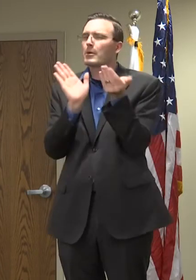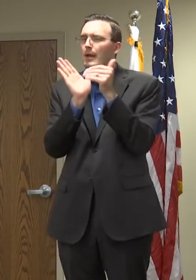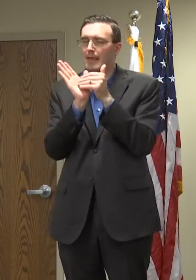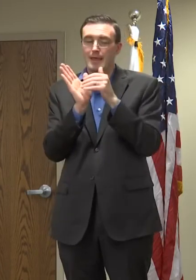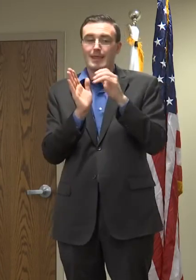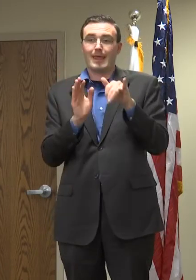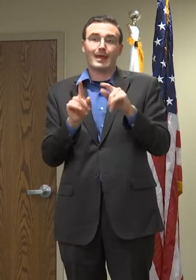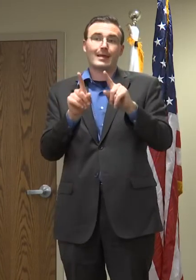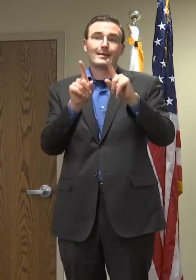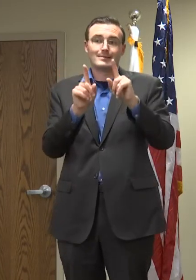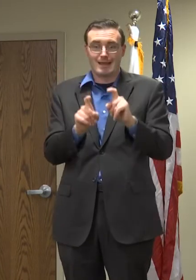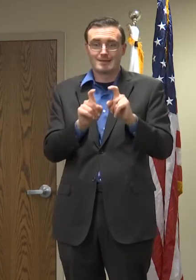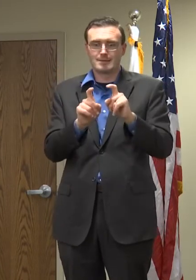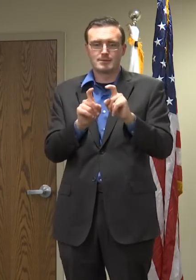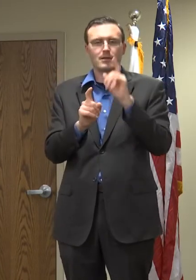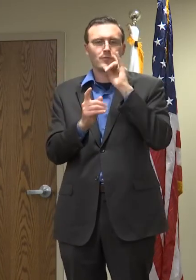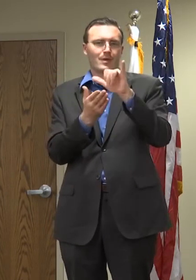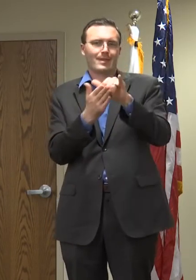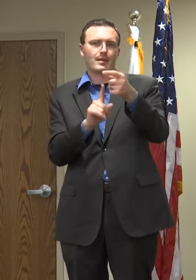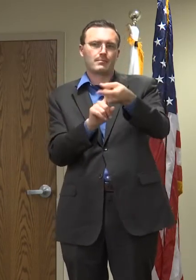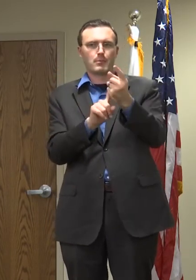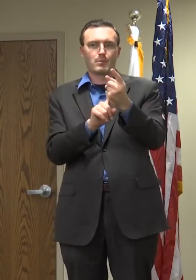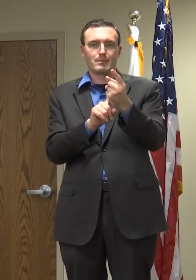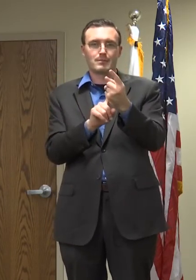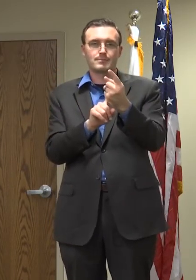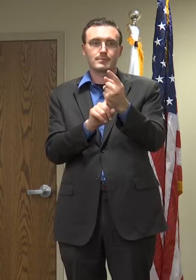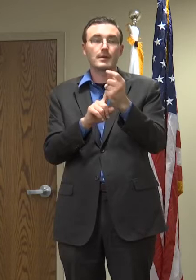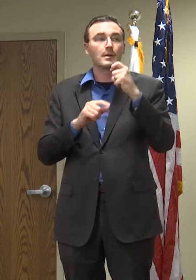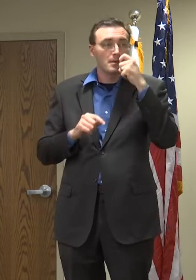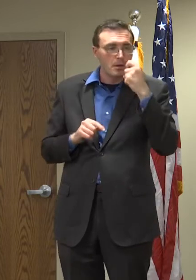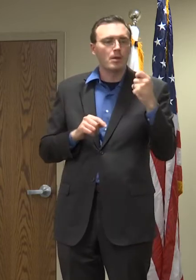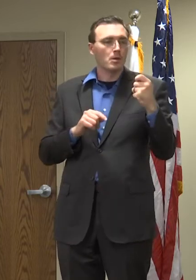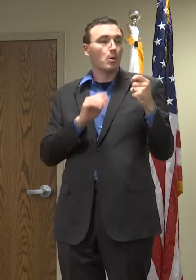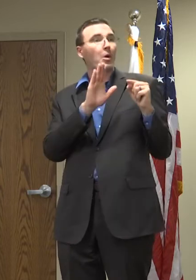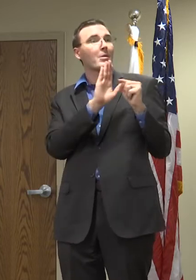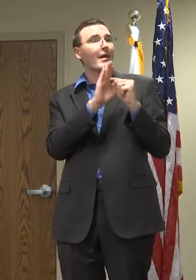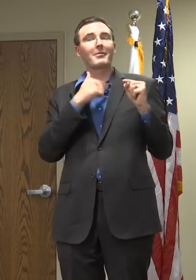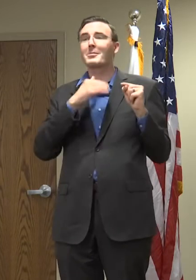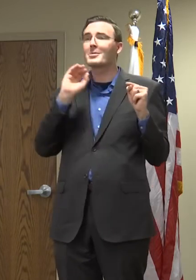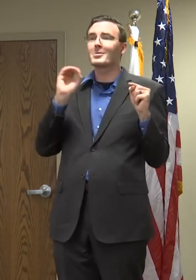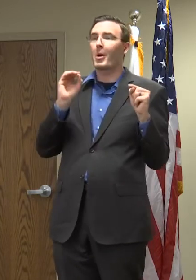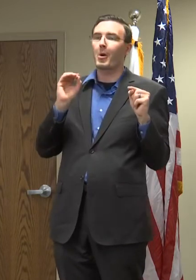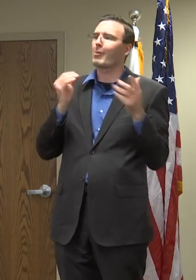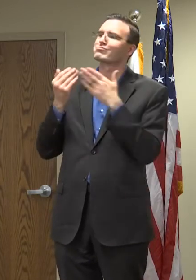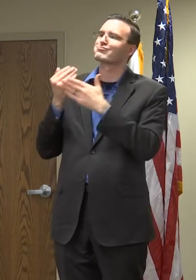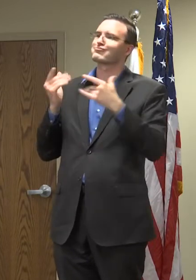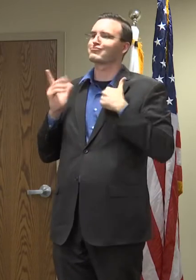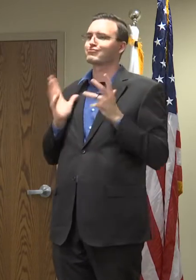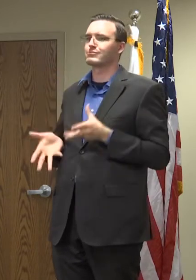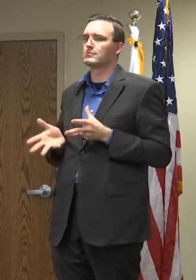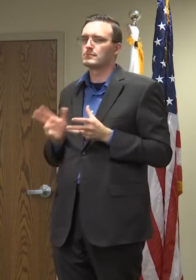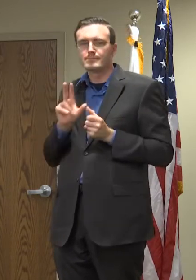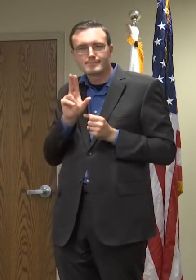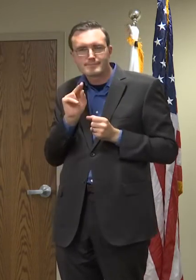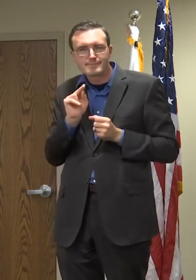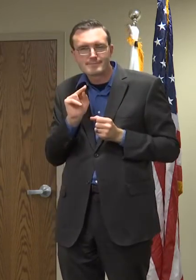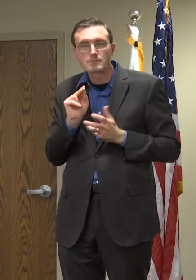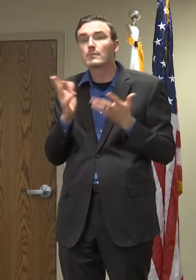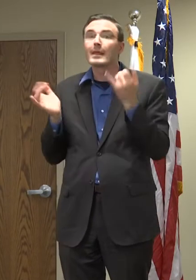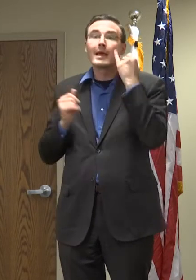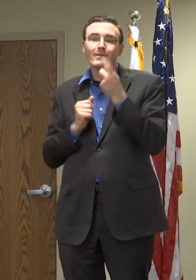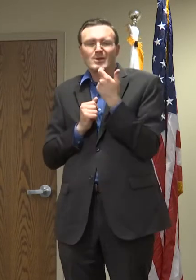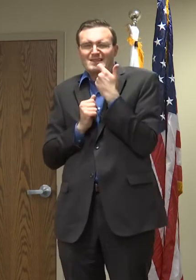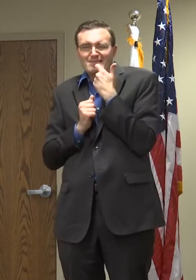being negative today doesn't mean that you will stay negative if you continue to have exposures, or if you were exposed 2 days ago.